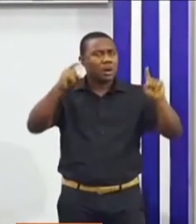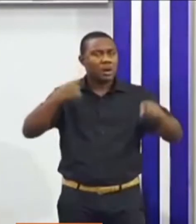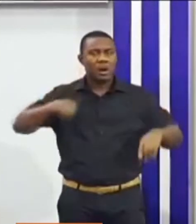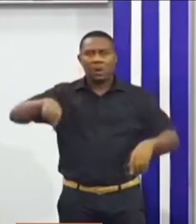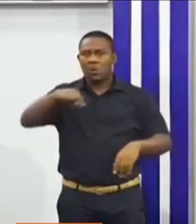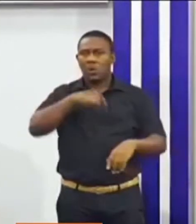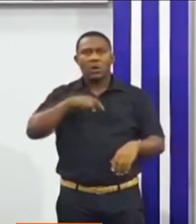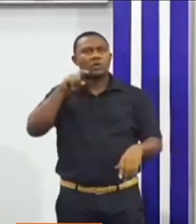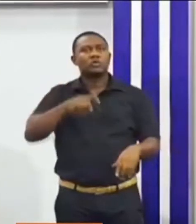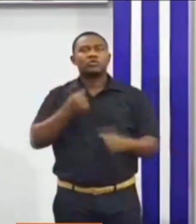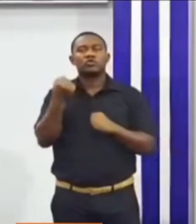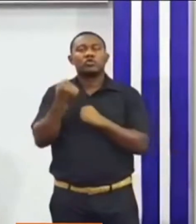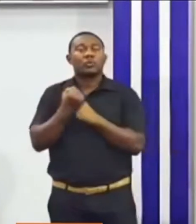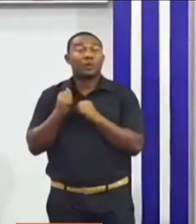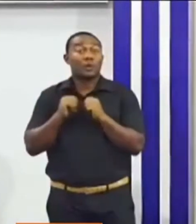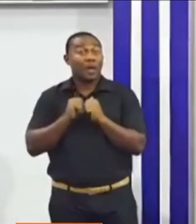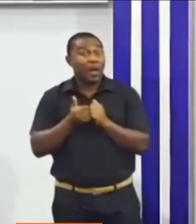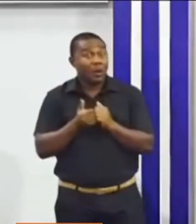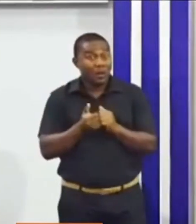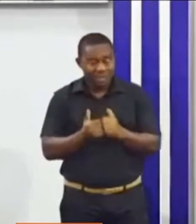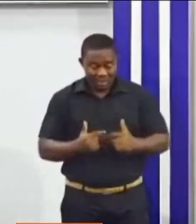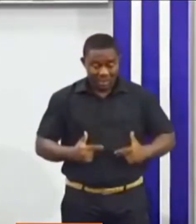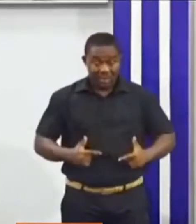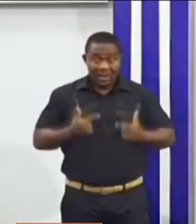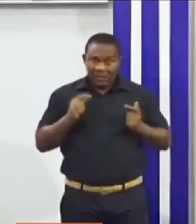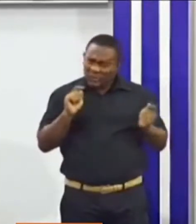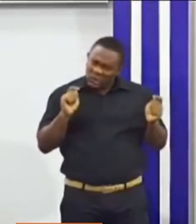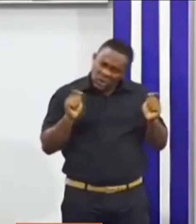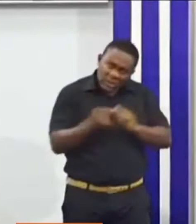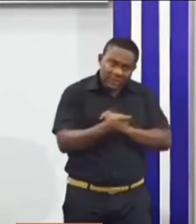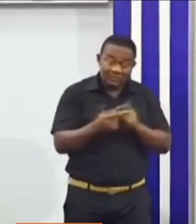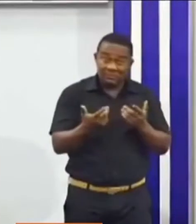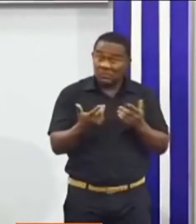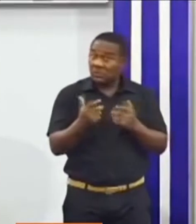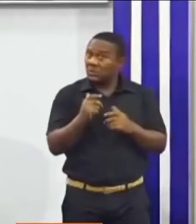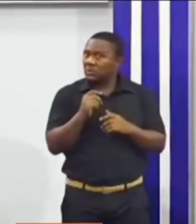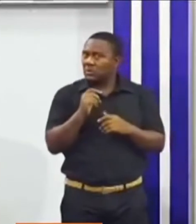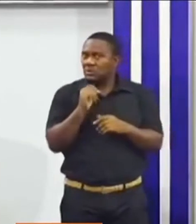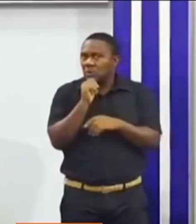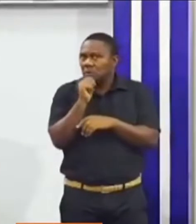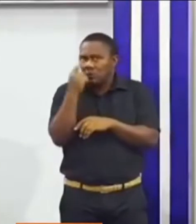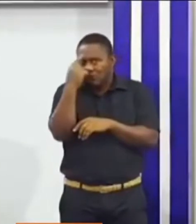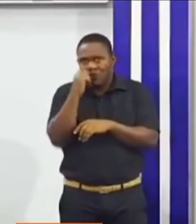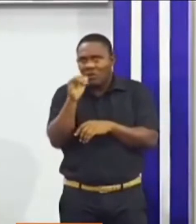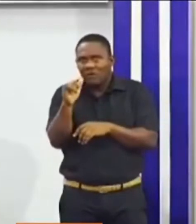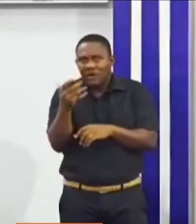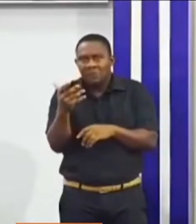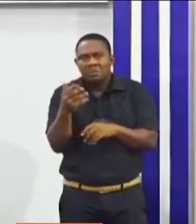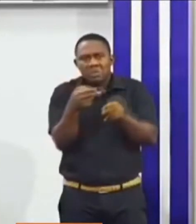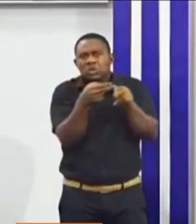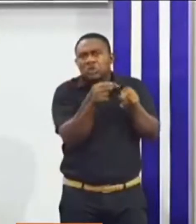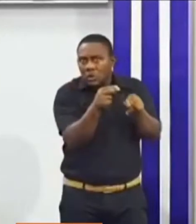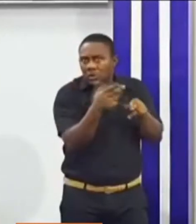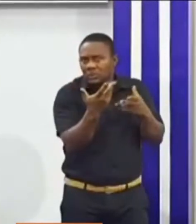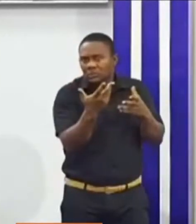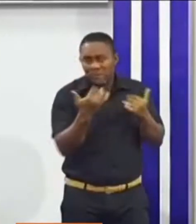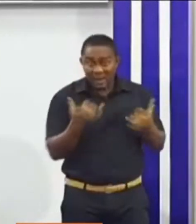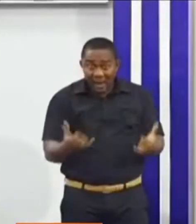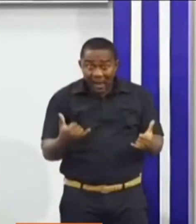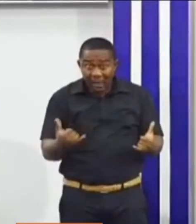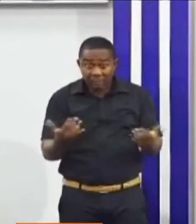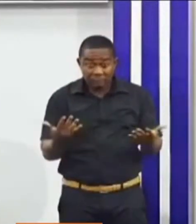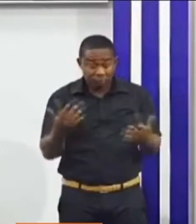if not permanently at least temporarily to make us assure ourselves that now